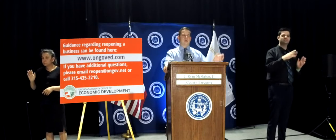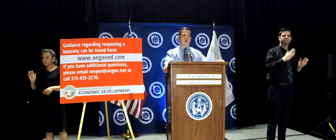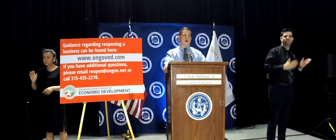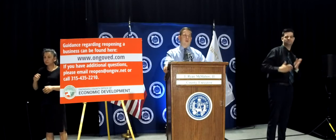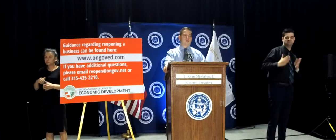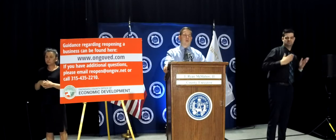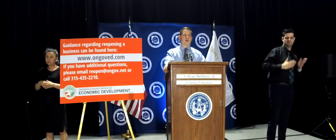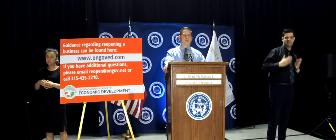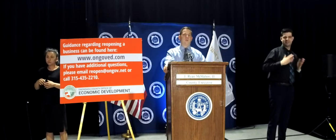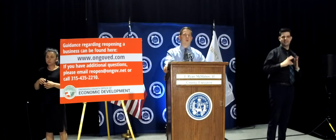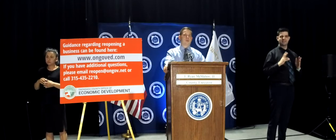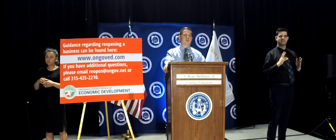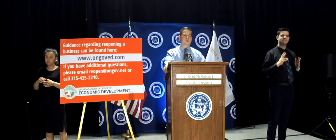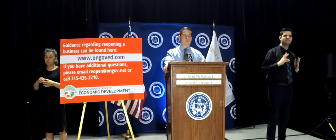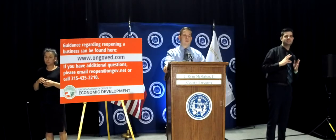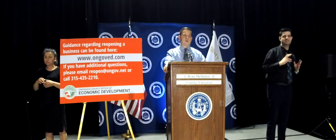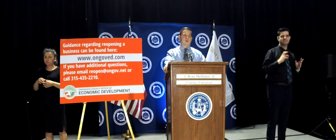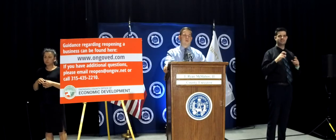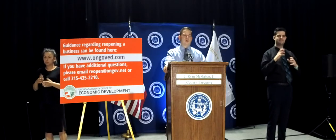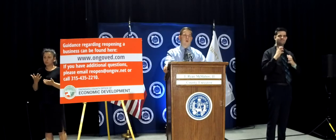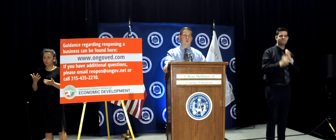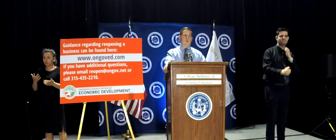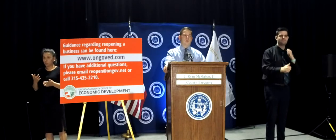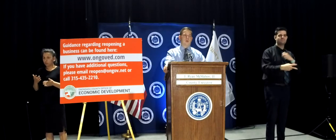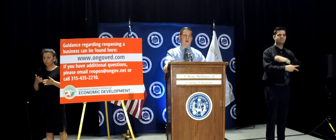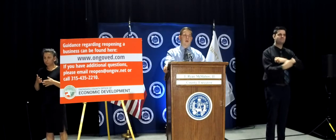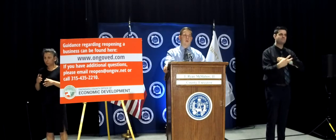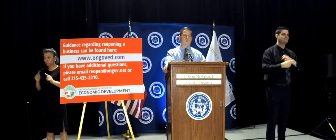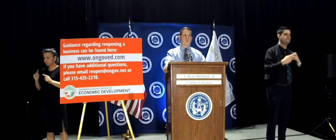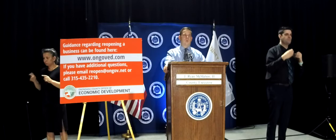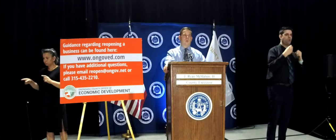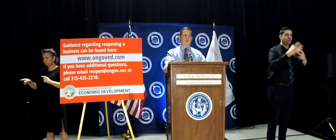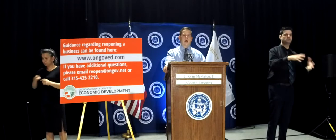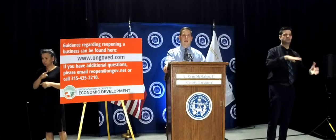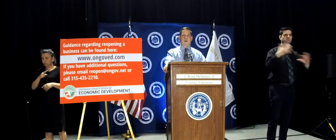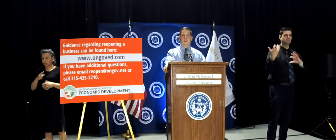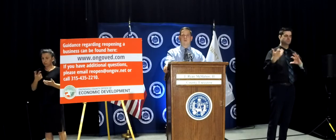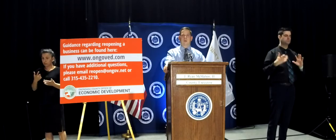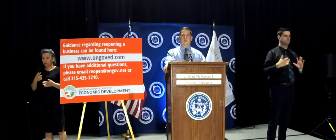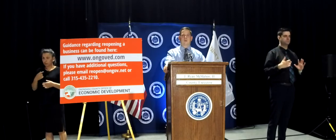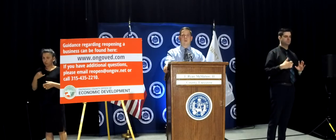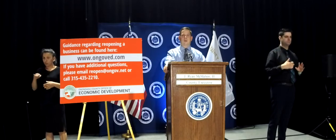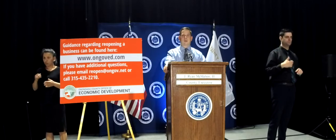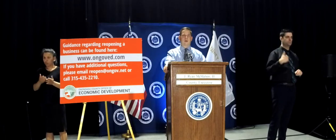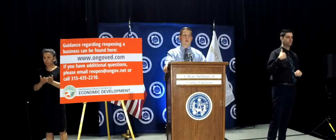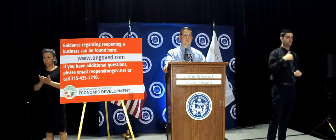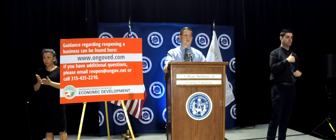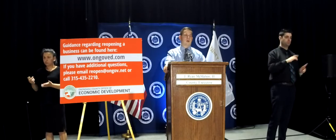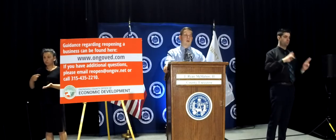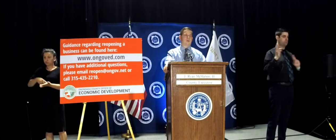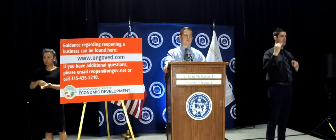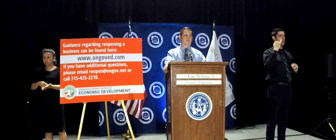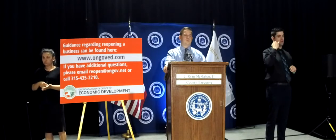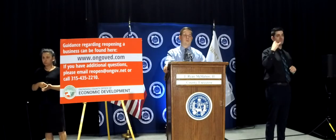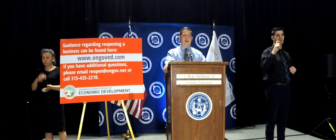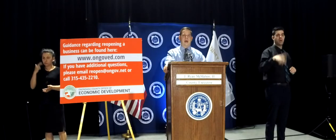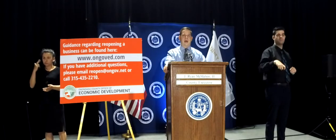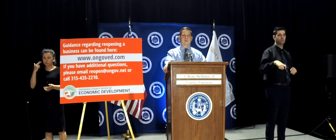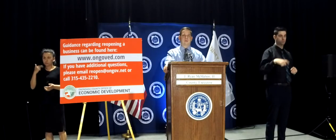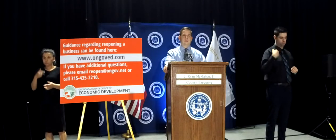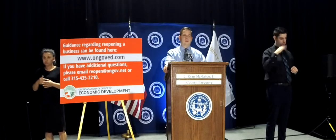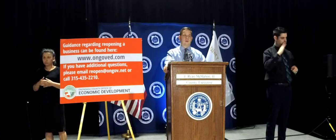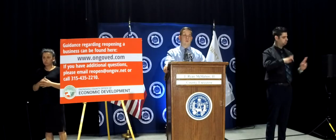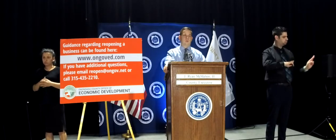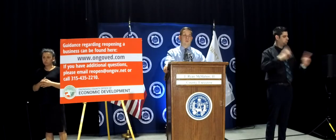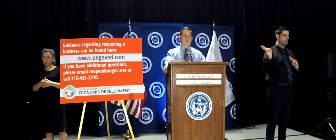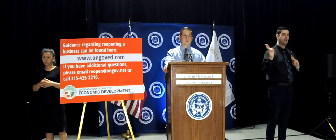to stir up emotions. So we're ready if we need to on Saturday to